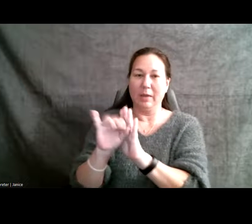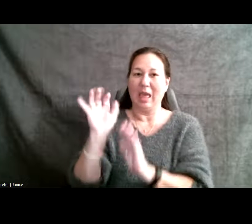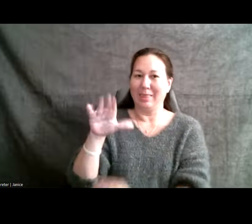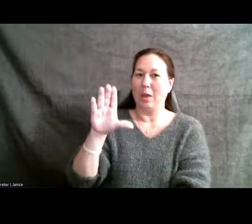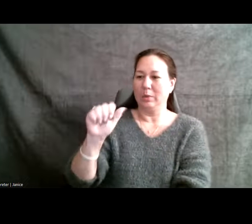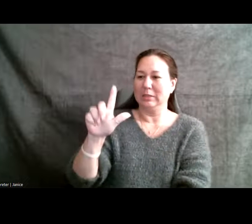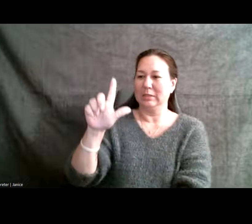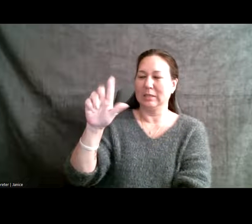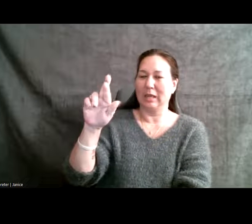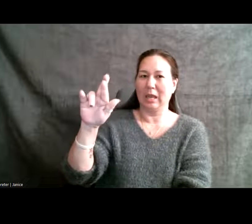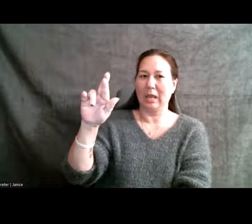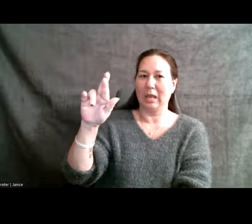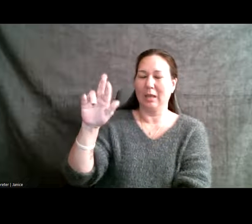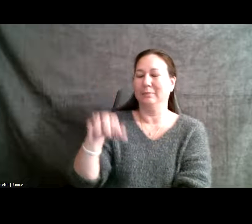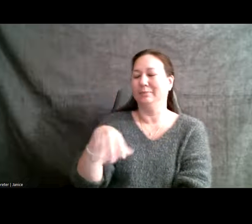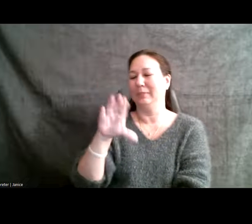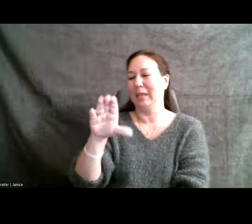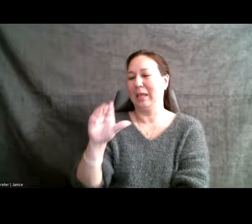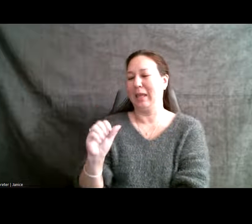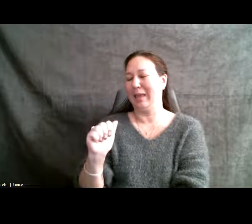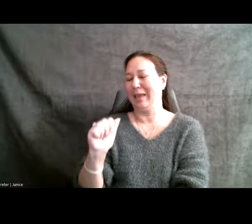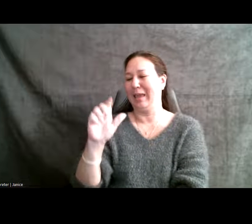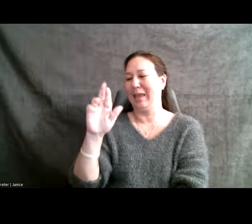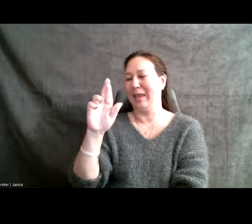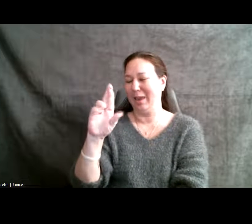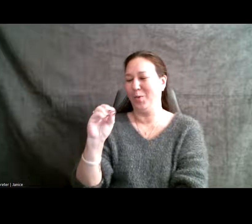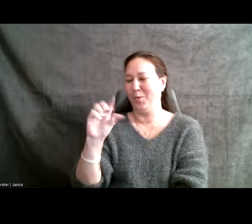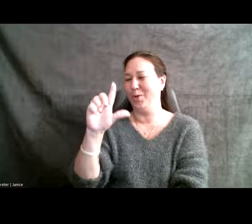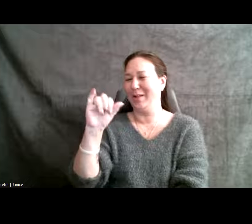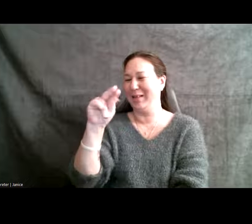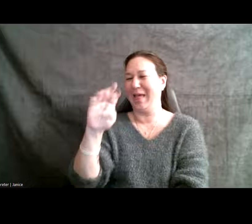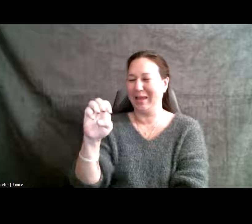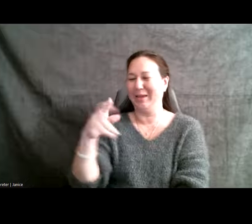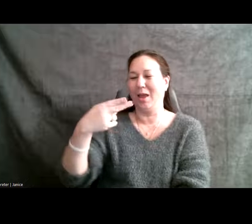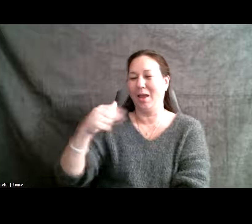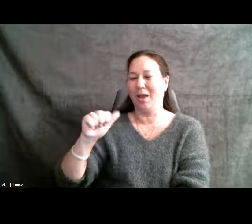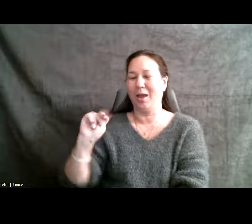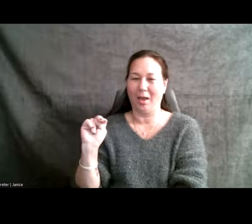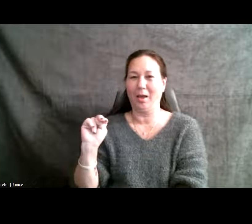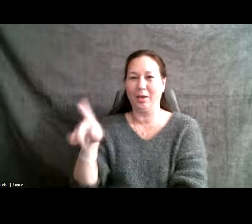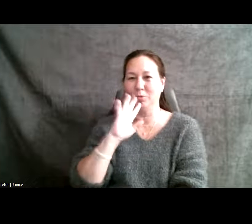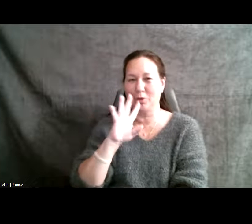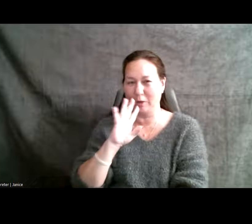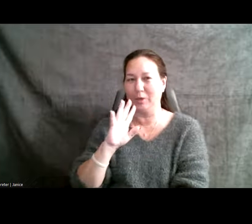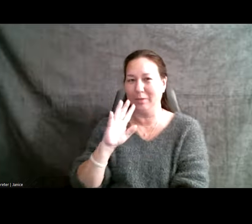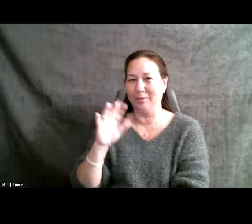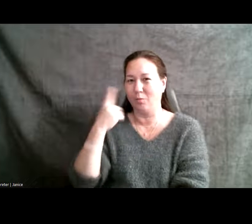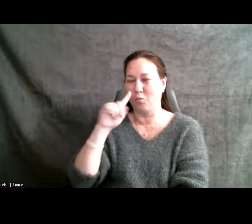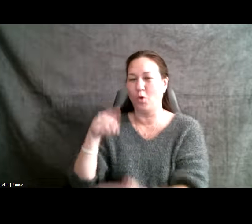Hahn. So Caroline, if I could just recap what you're saying is would there be a way to